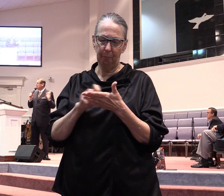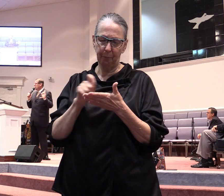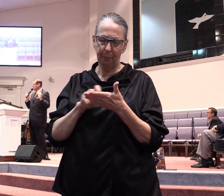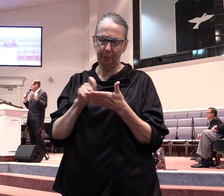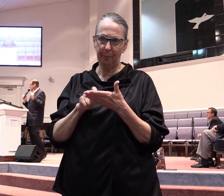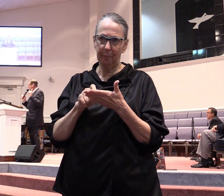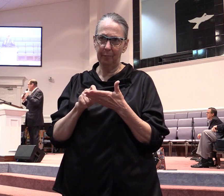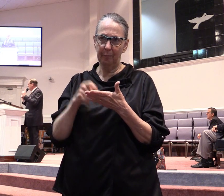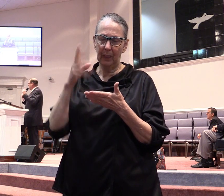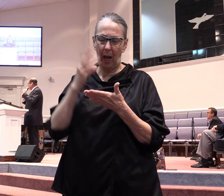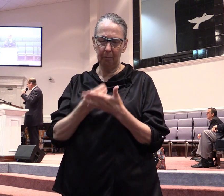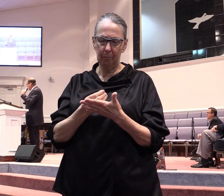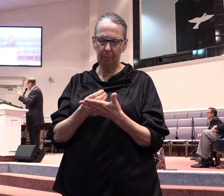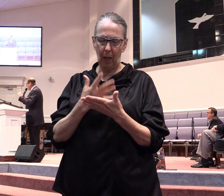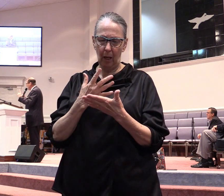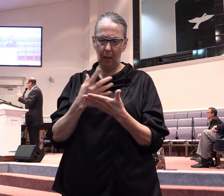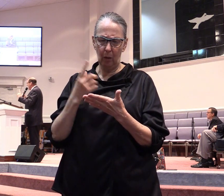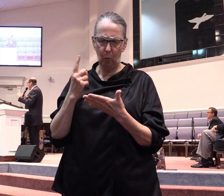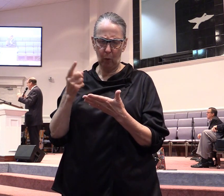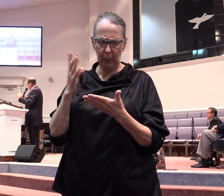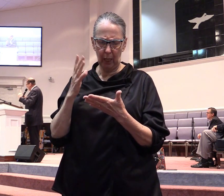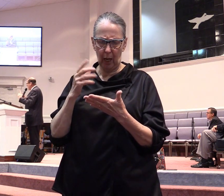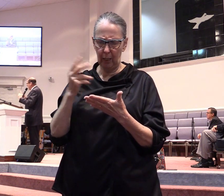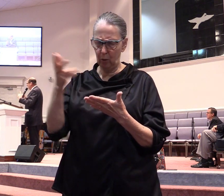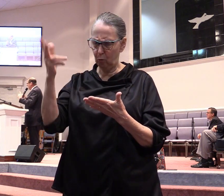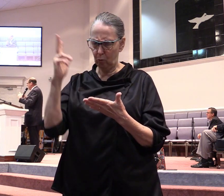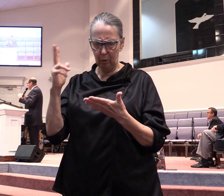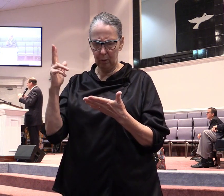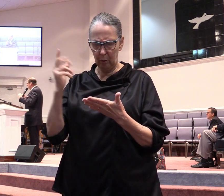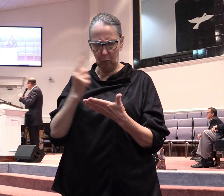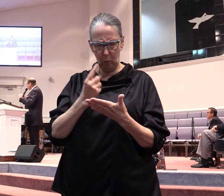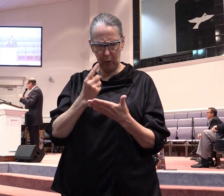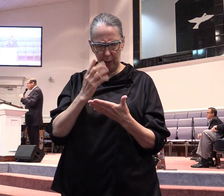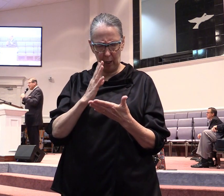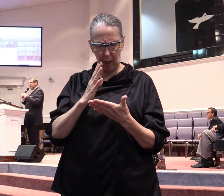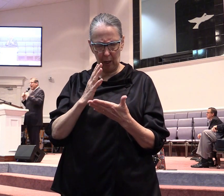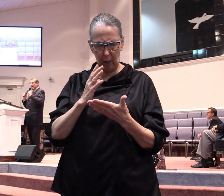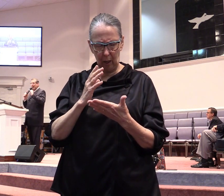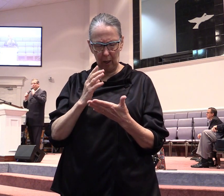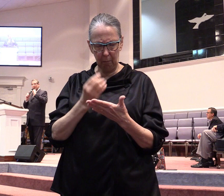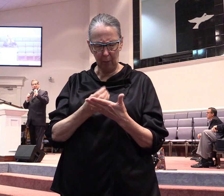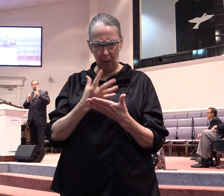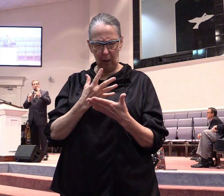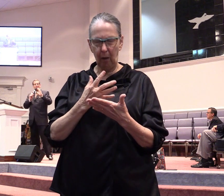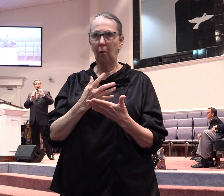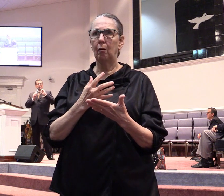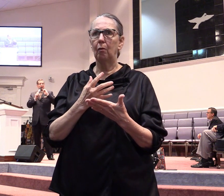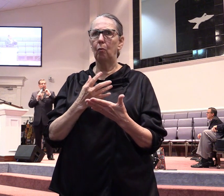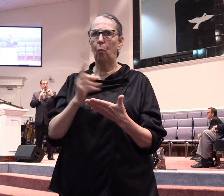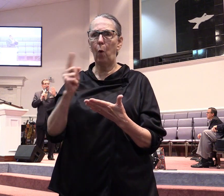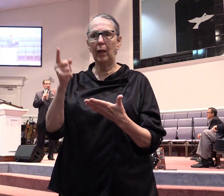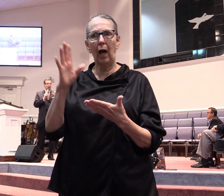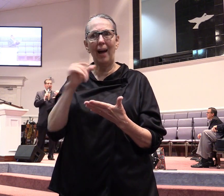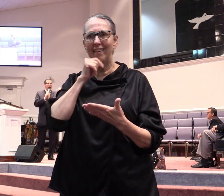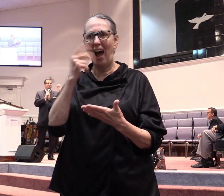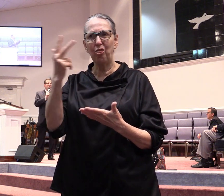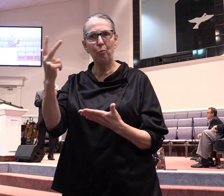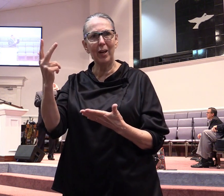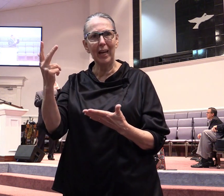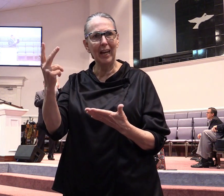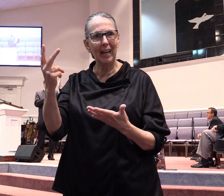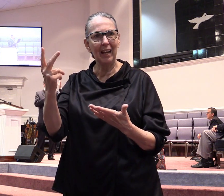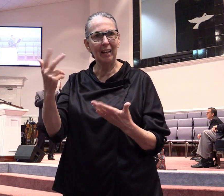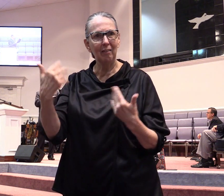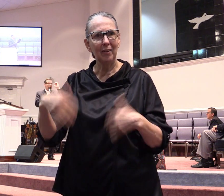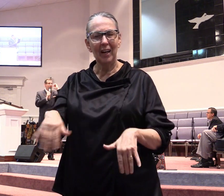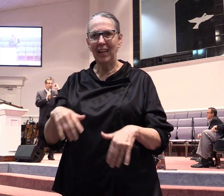short, He showed me the oneness of God. Amen. I preached camp meetings, I preached district conferences,